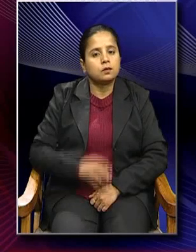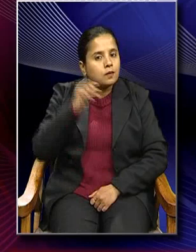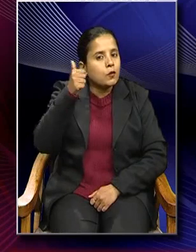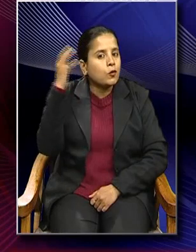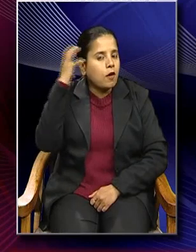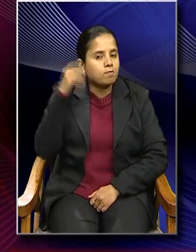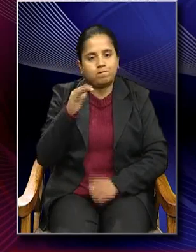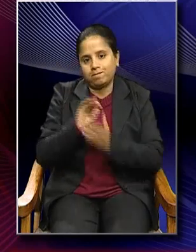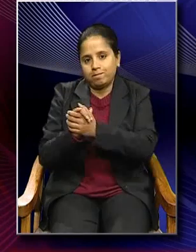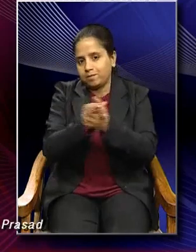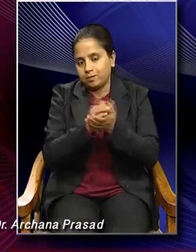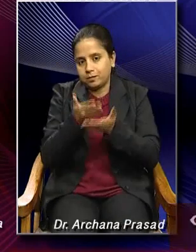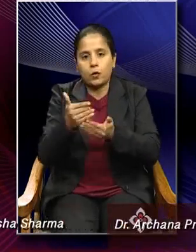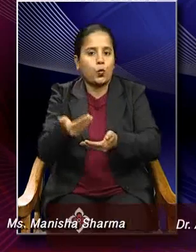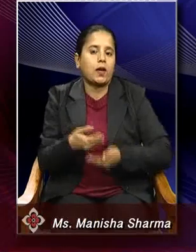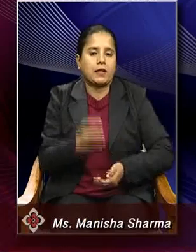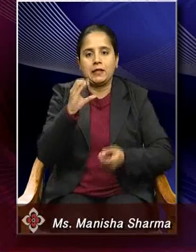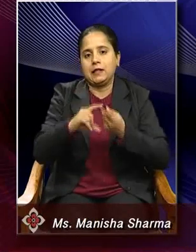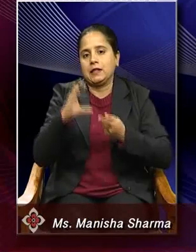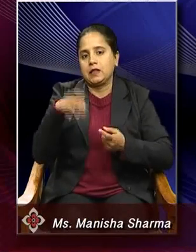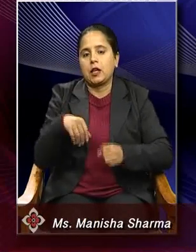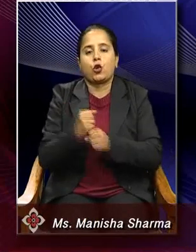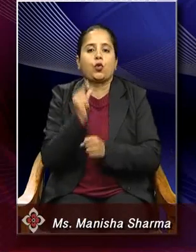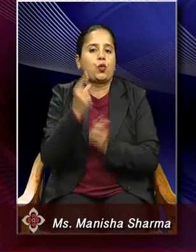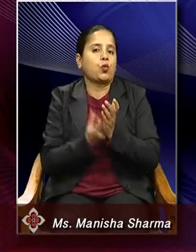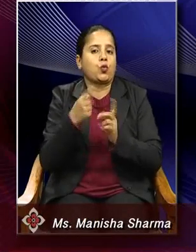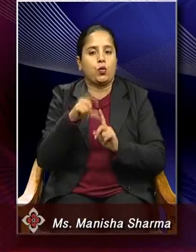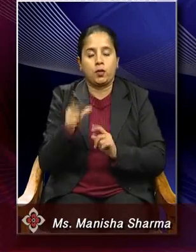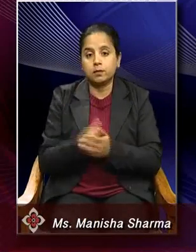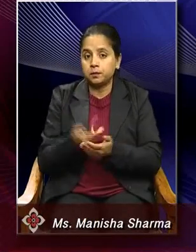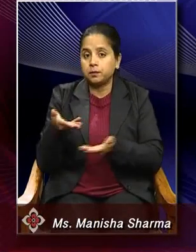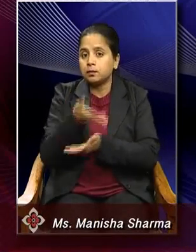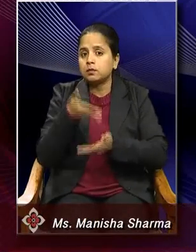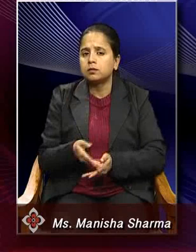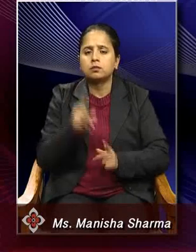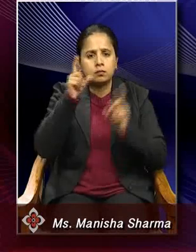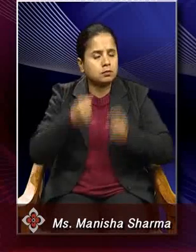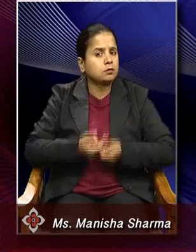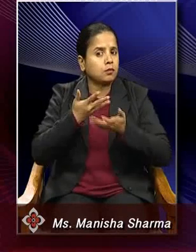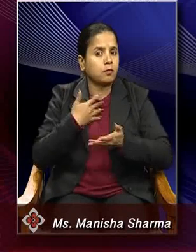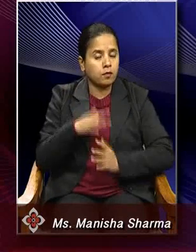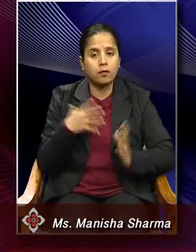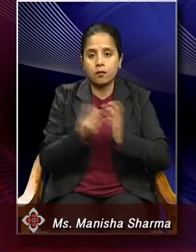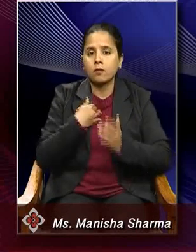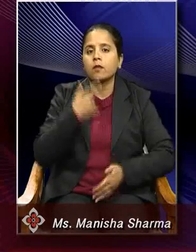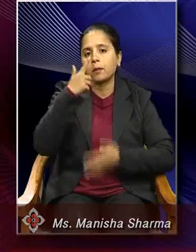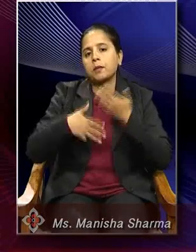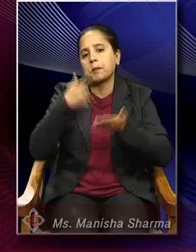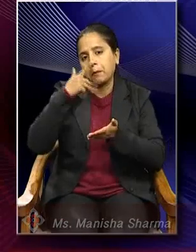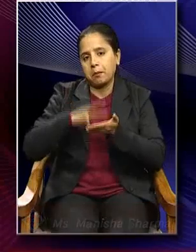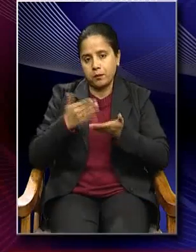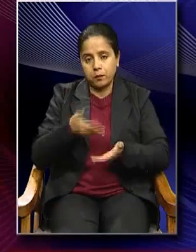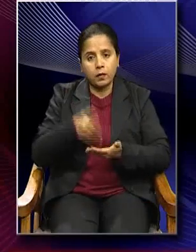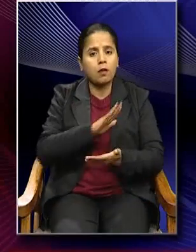good afternoon and welcome to CEC Gurukul lecture. In today's symbolic expression, we have with us Ms. Manisha, who is going